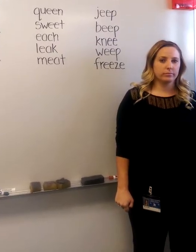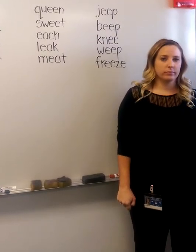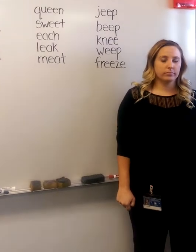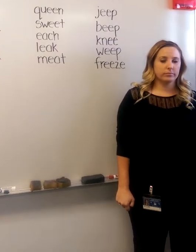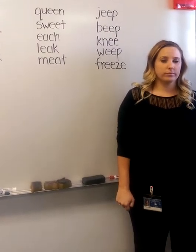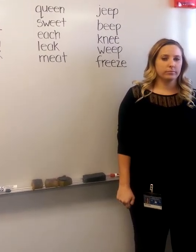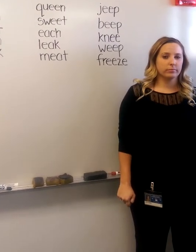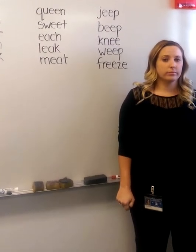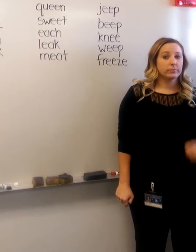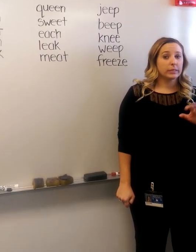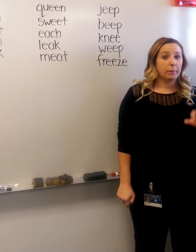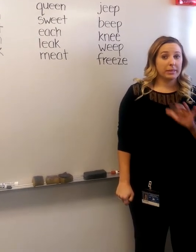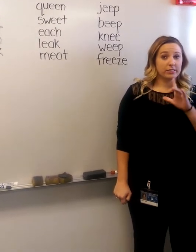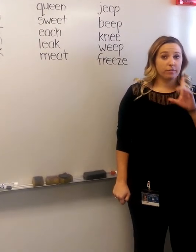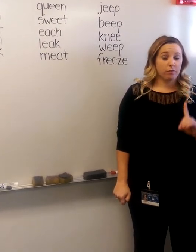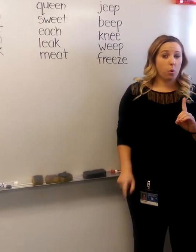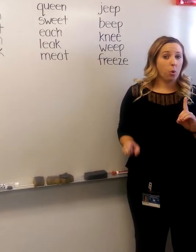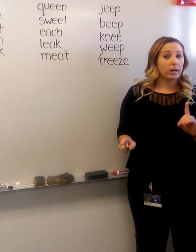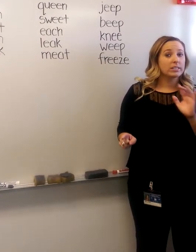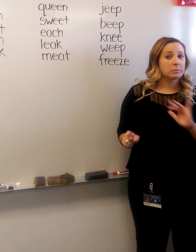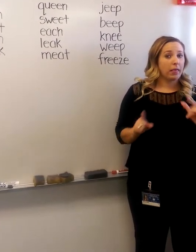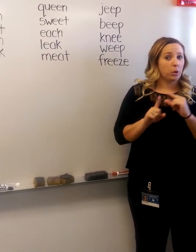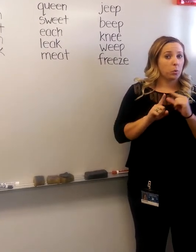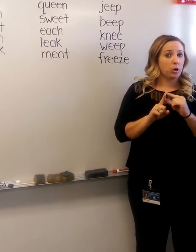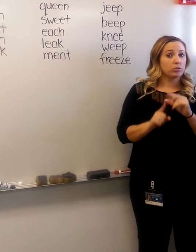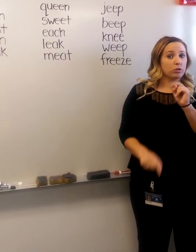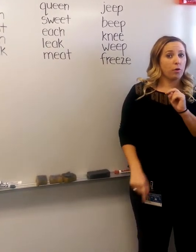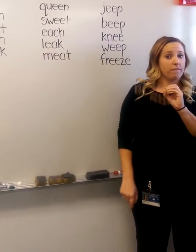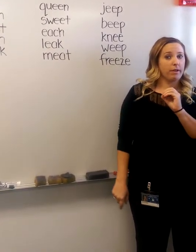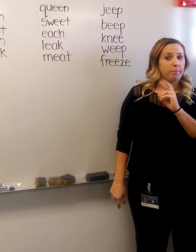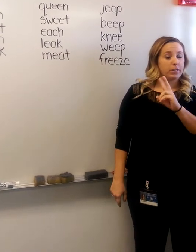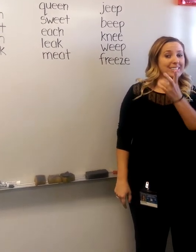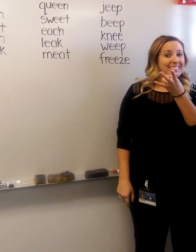Mrs. Ford's spelling words for November 17th to the 25th.